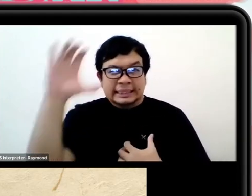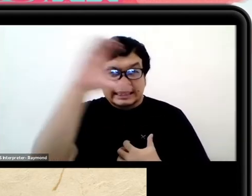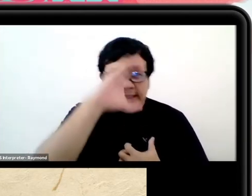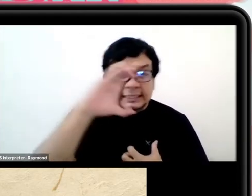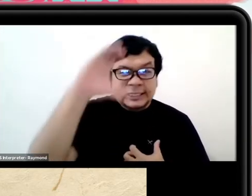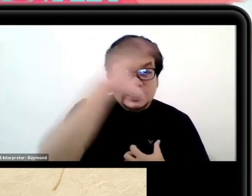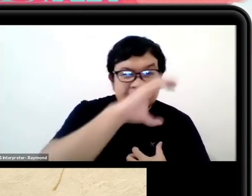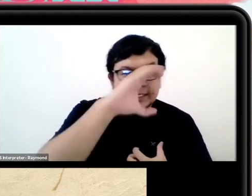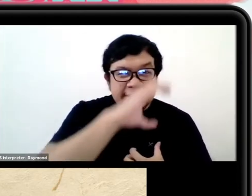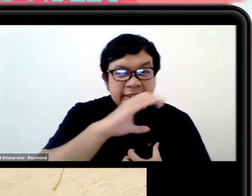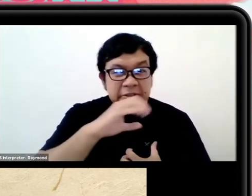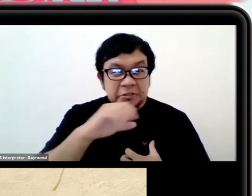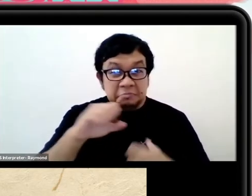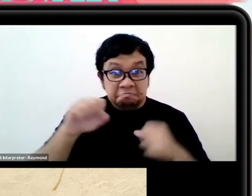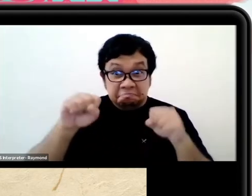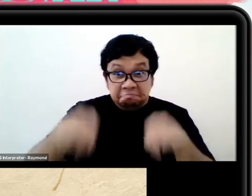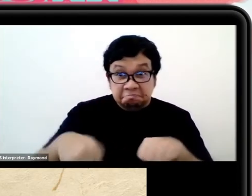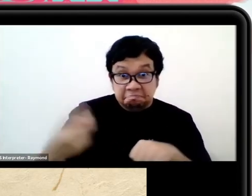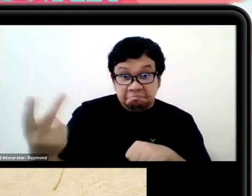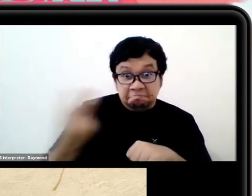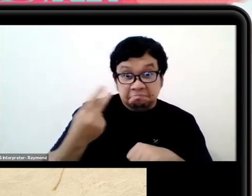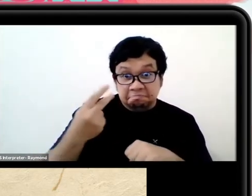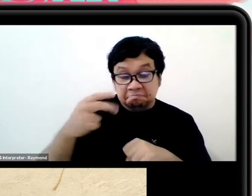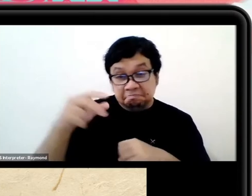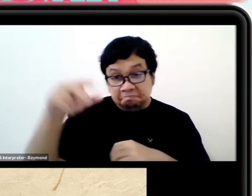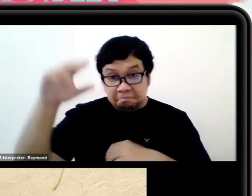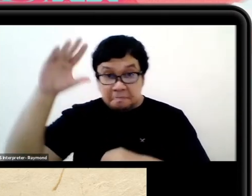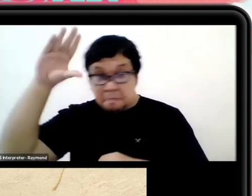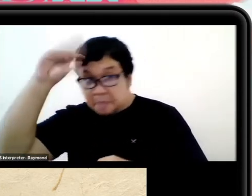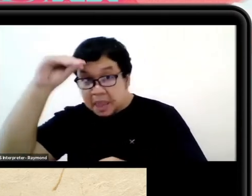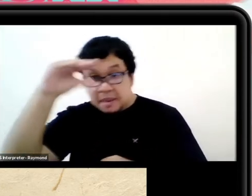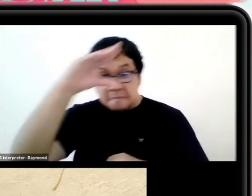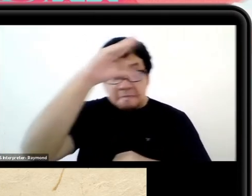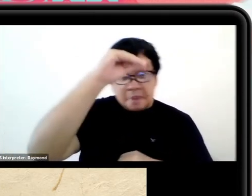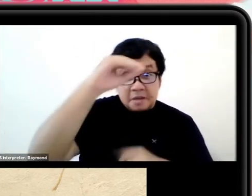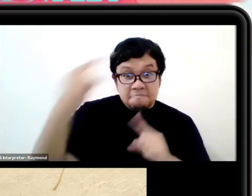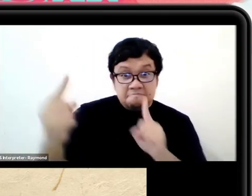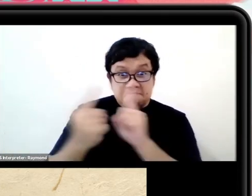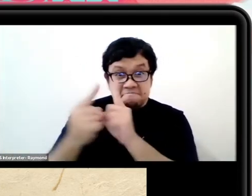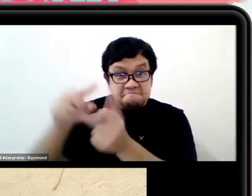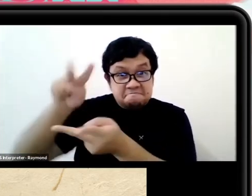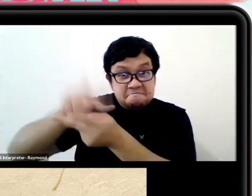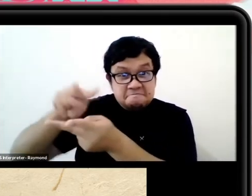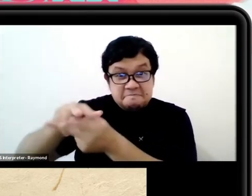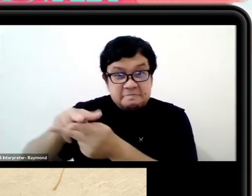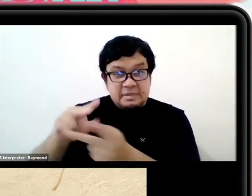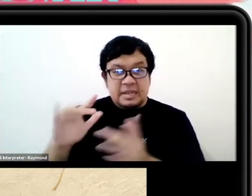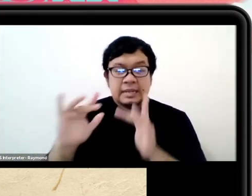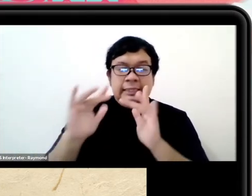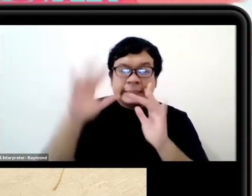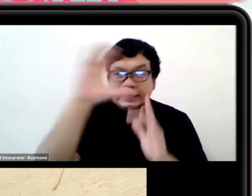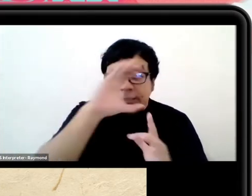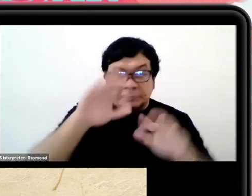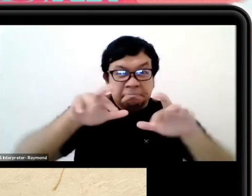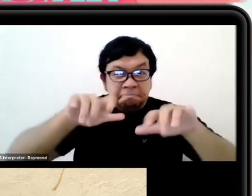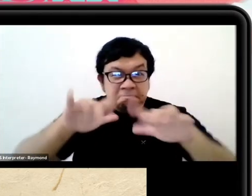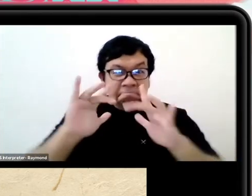Camp to come scrummy, all filtered with fans. your cocksure and